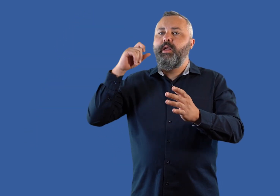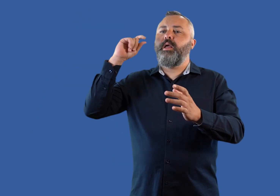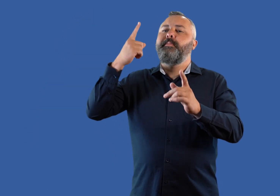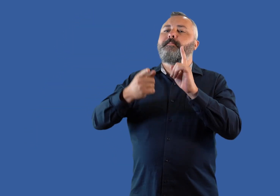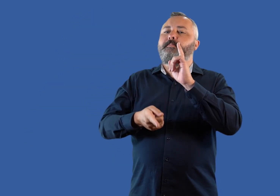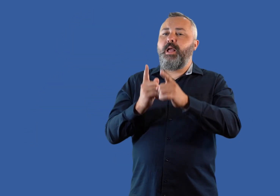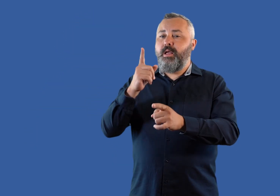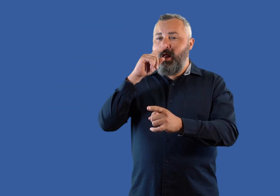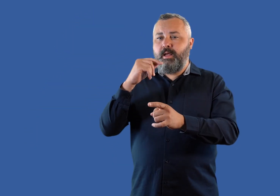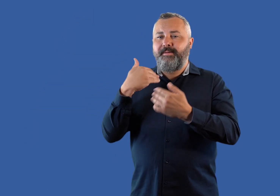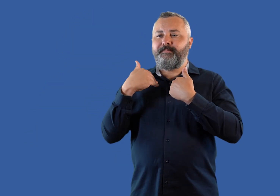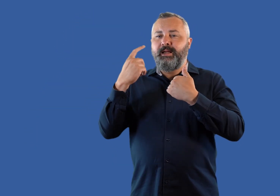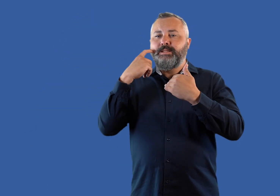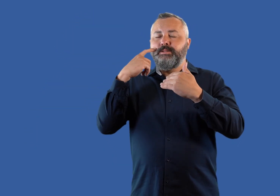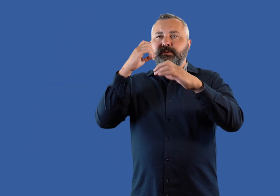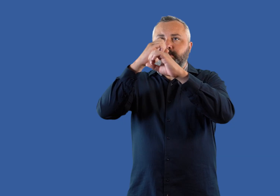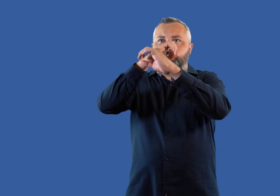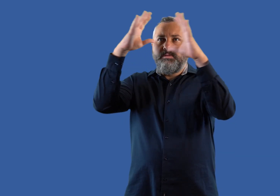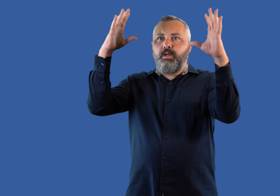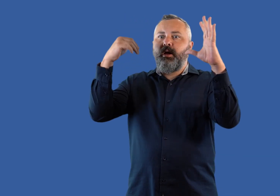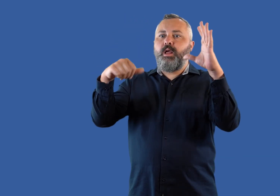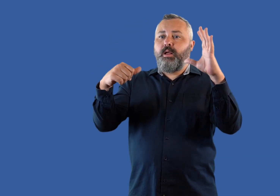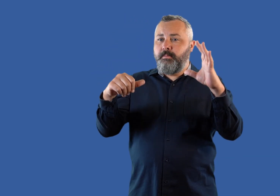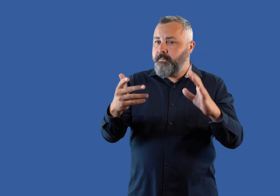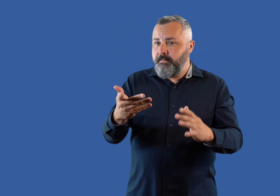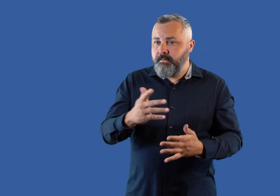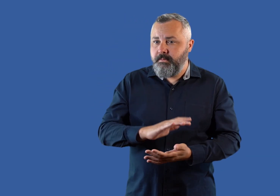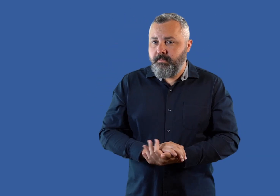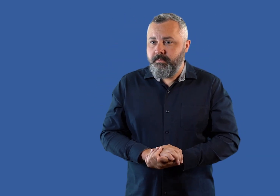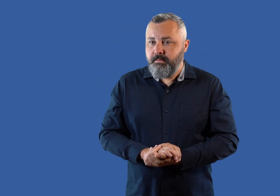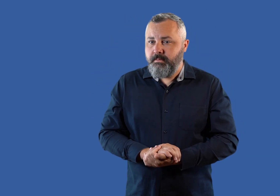to understand this, and can you put it into a simple picture?